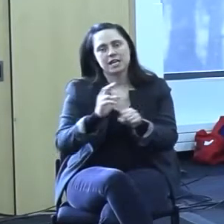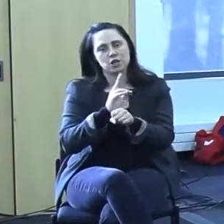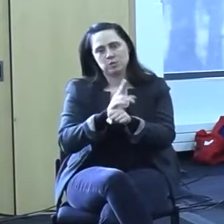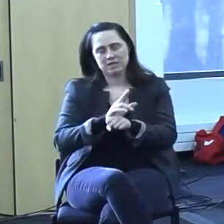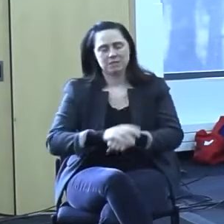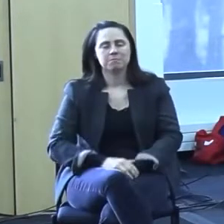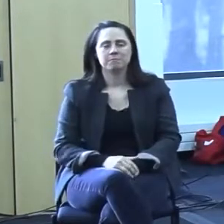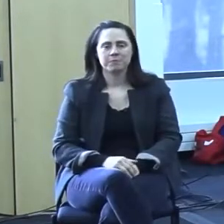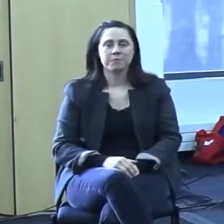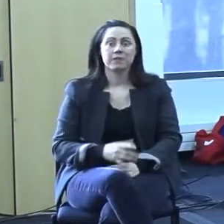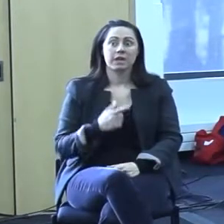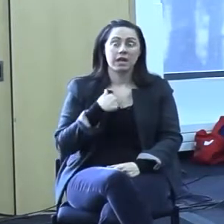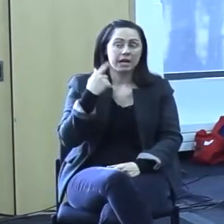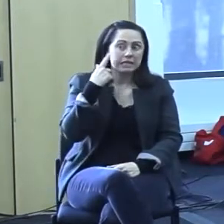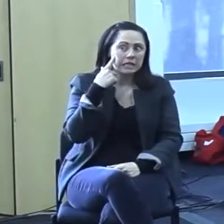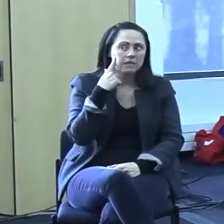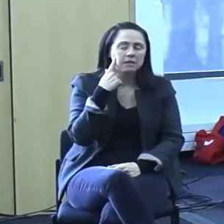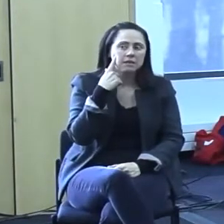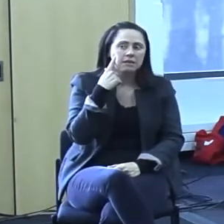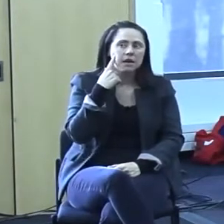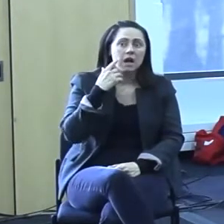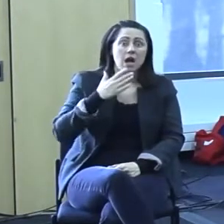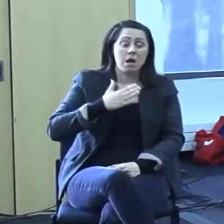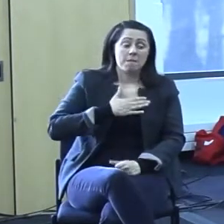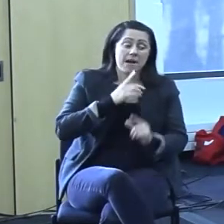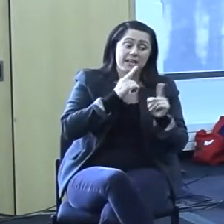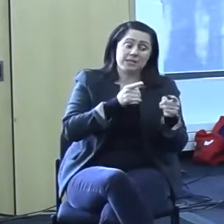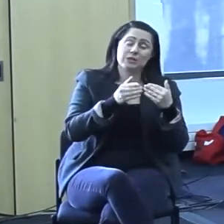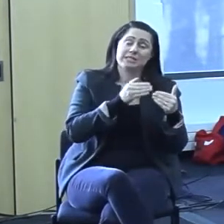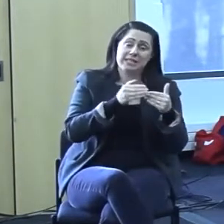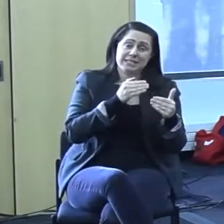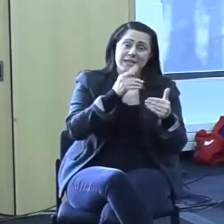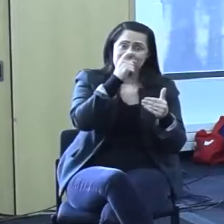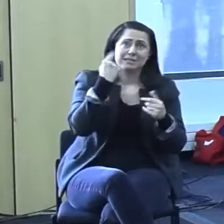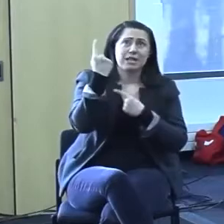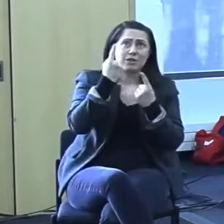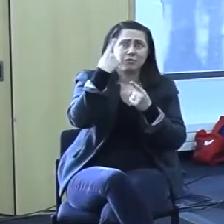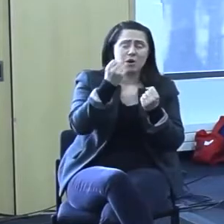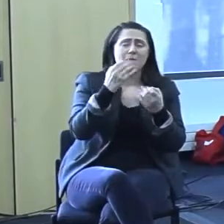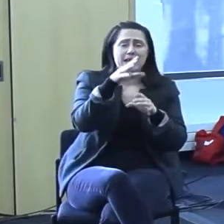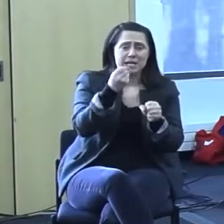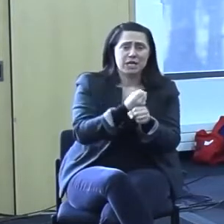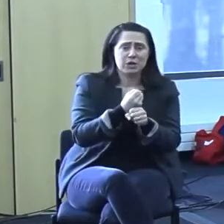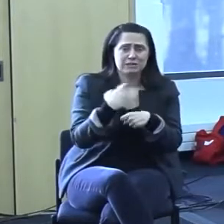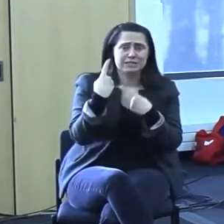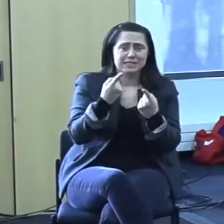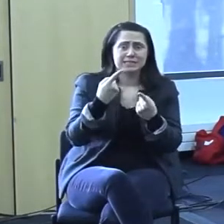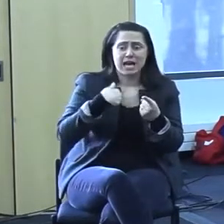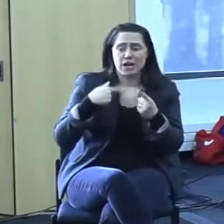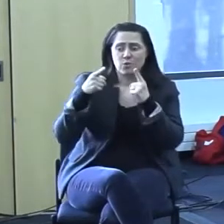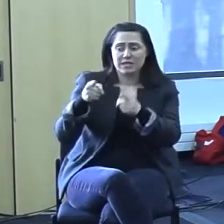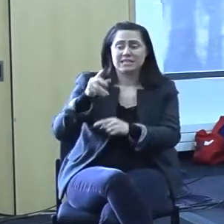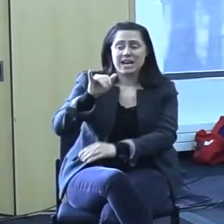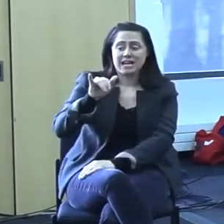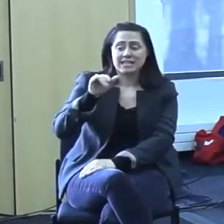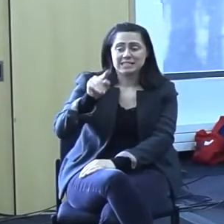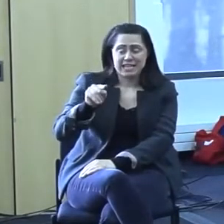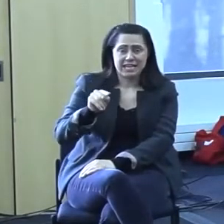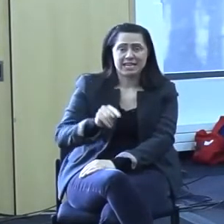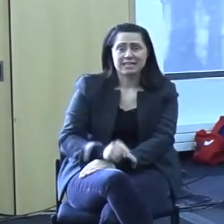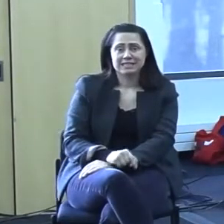So I think my answer is easy because I've thought about this for many years since I was at IIT.